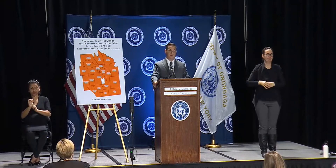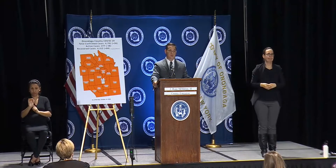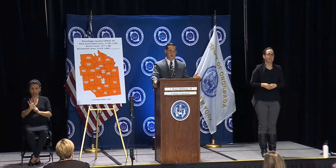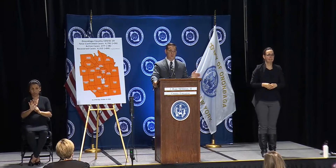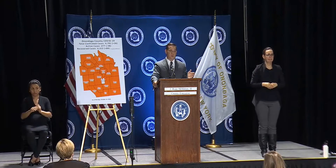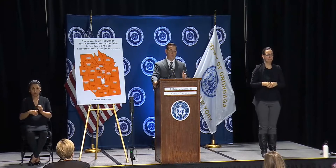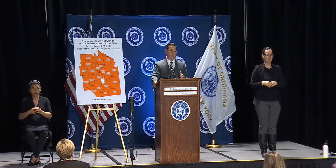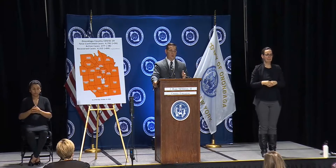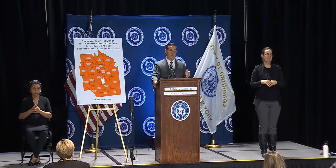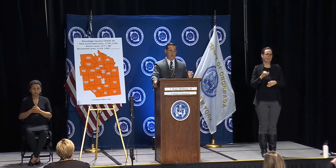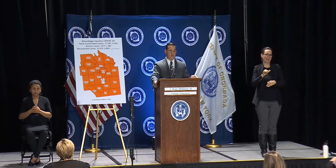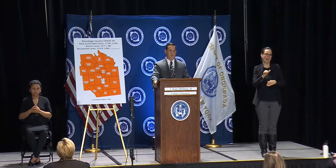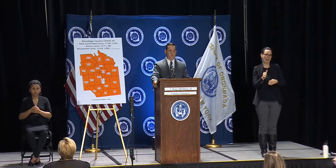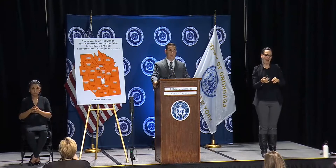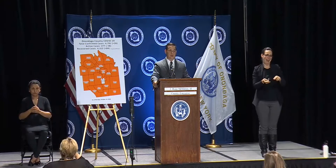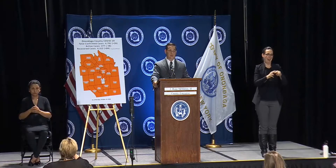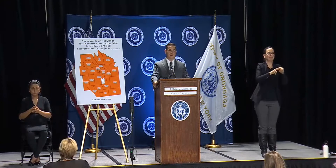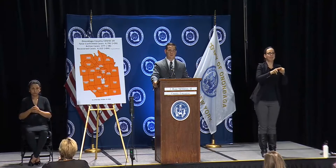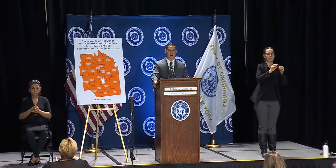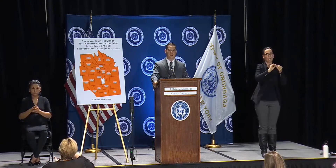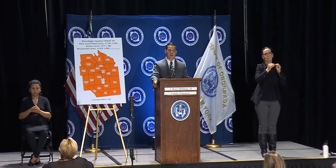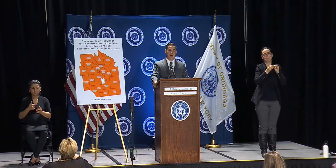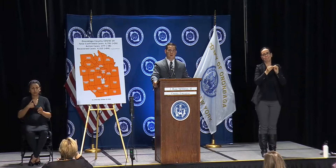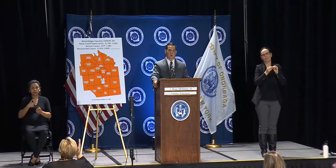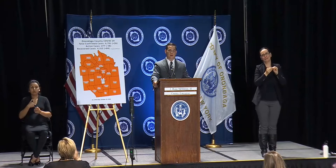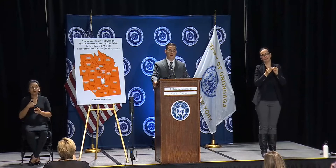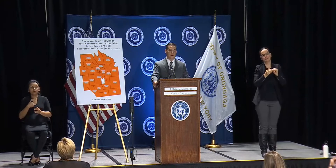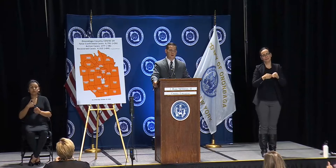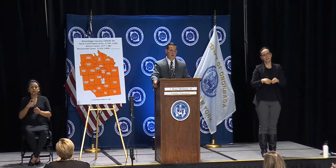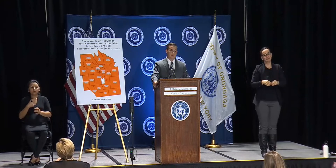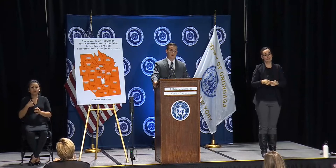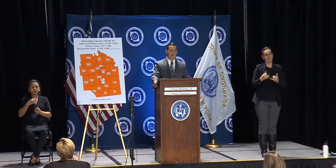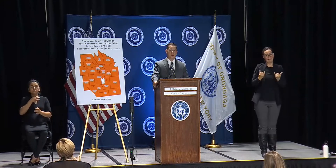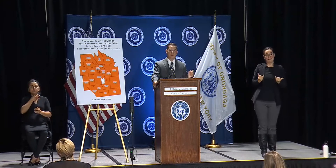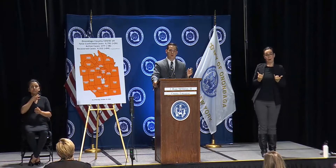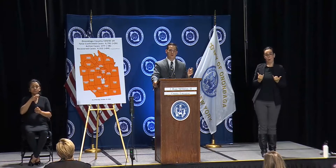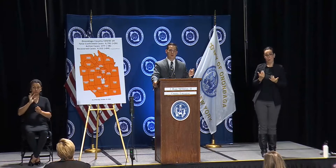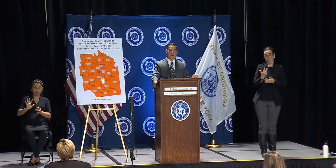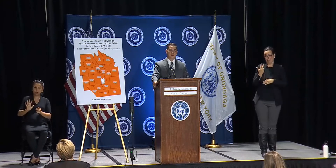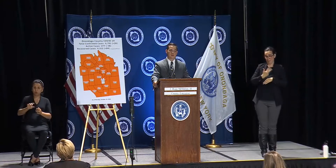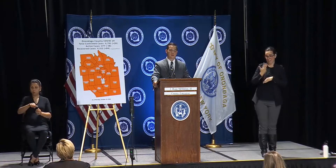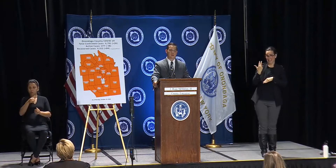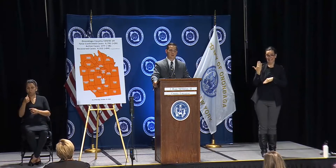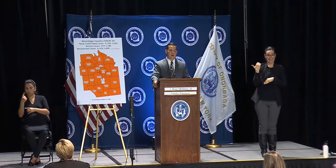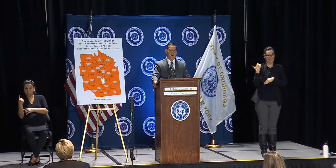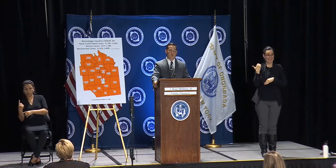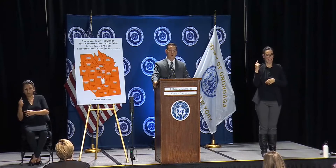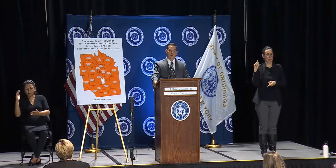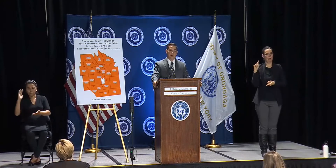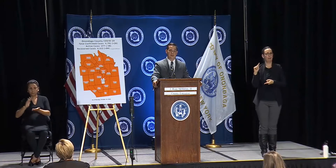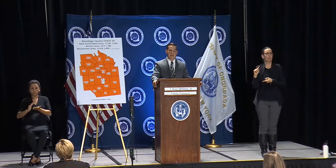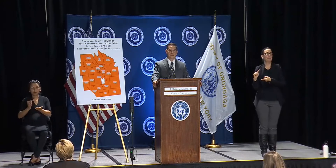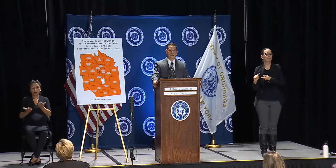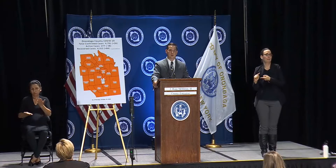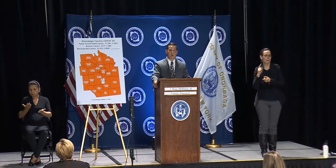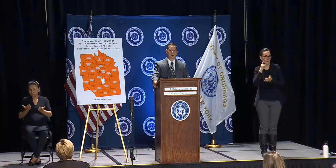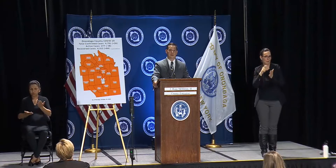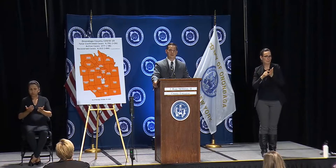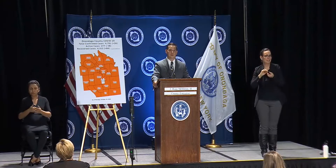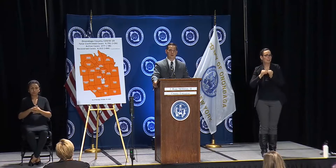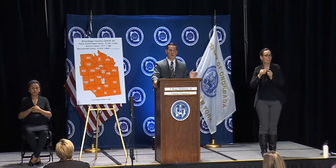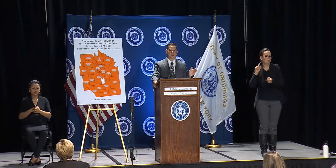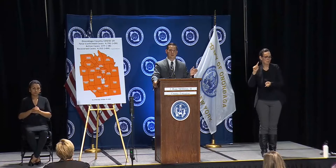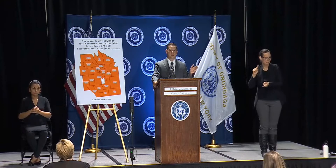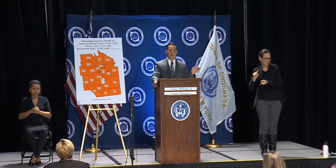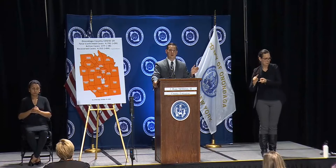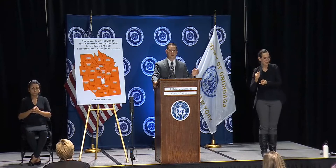data. We've seen a couple 3 days of better data related to the number of cases. We're doing a lot of testing, so our